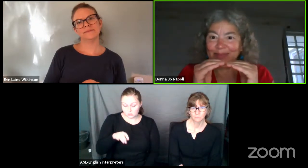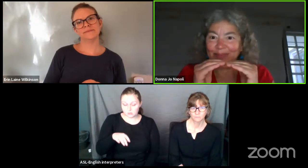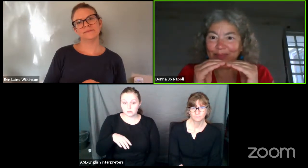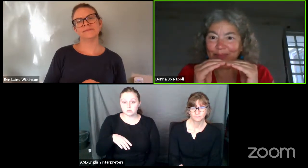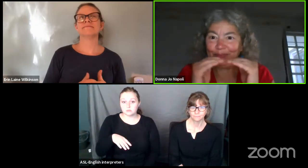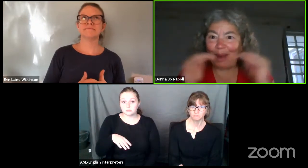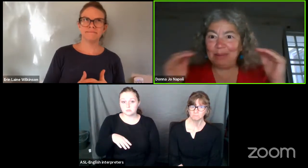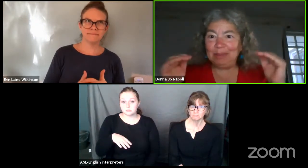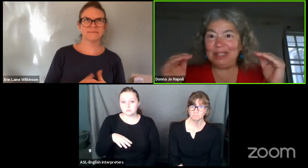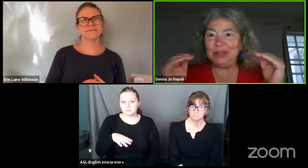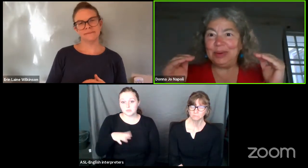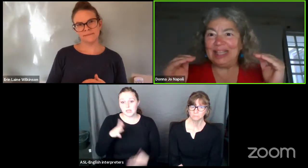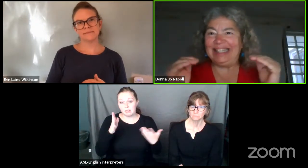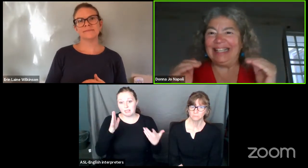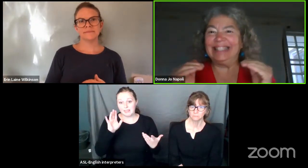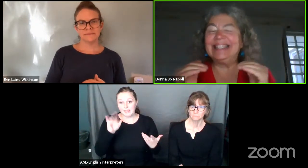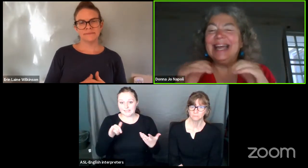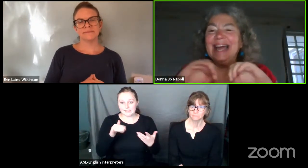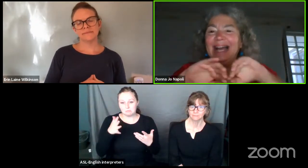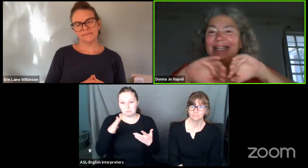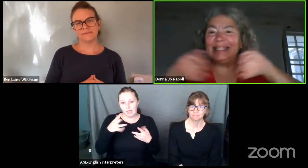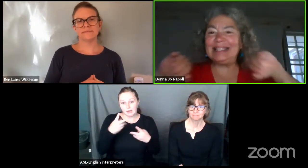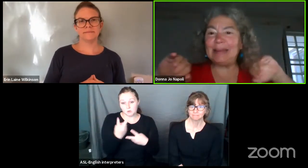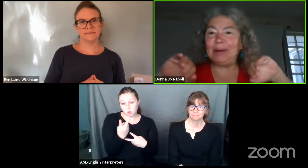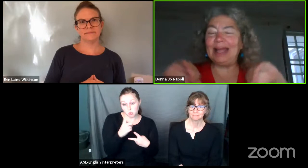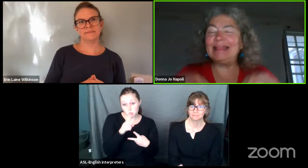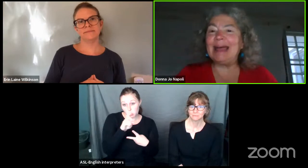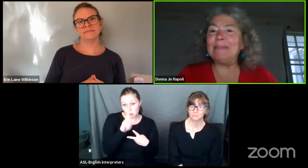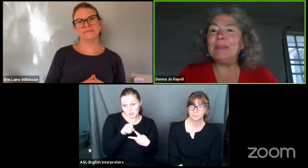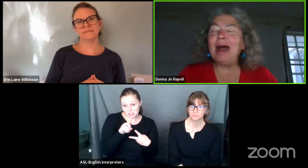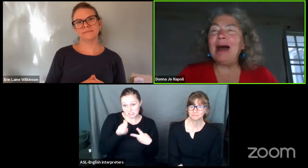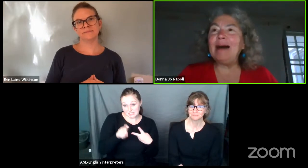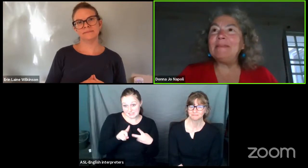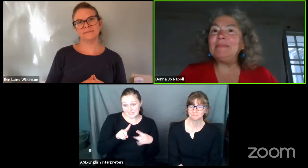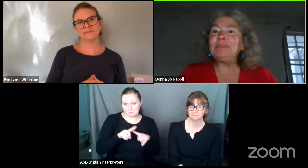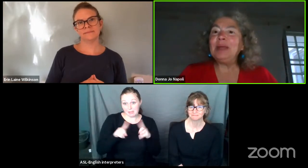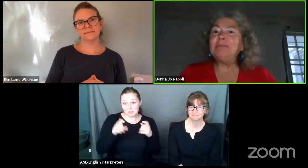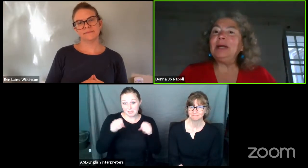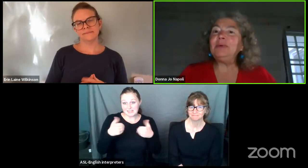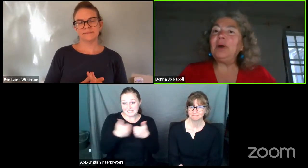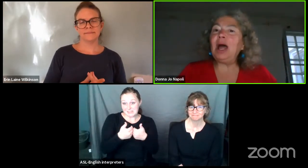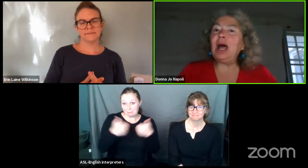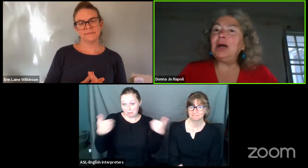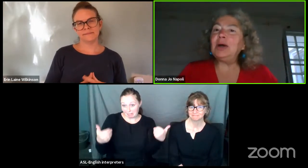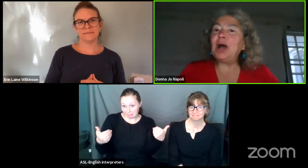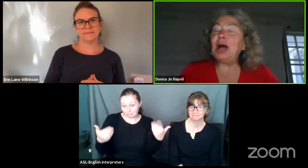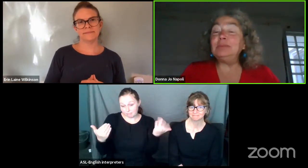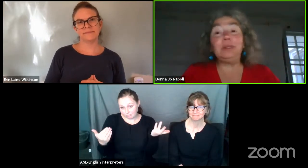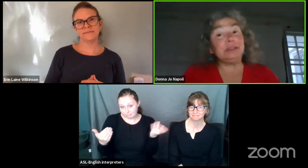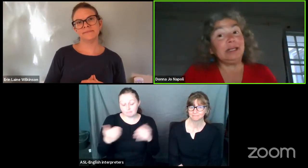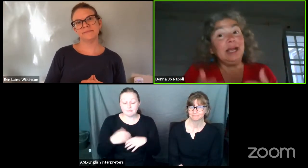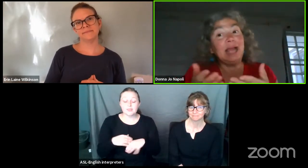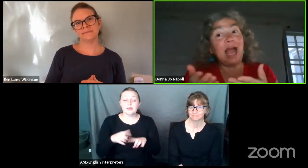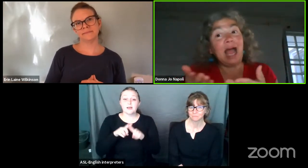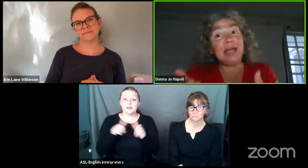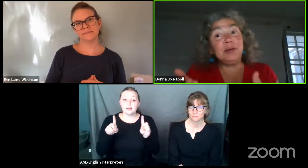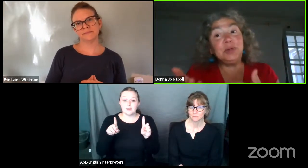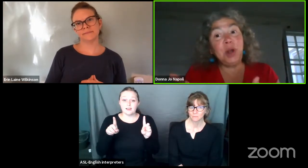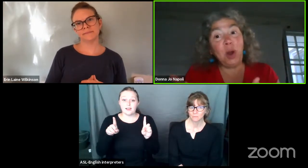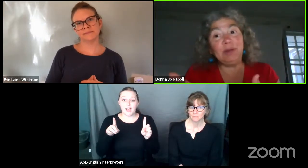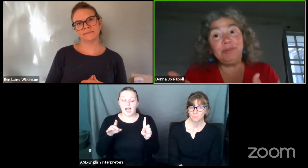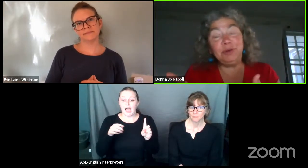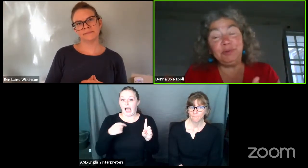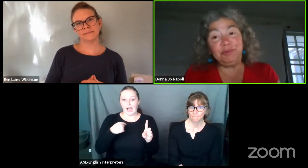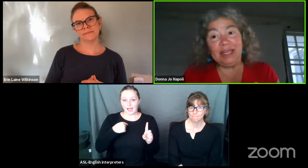That's probably two questions. Let's separate them. But I